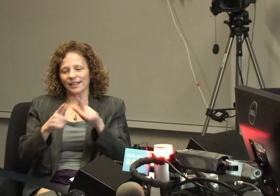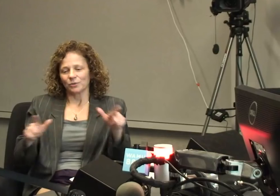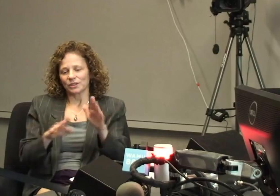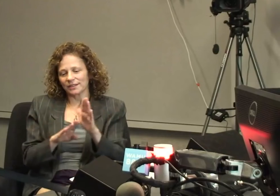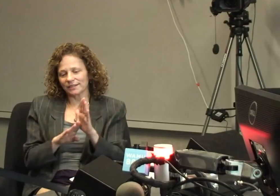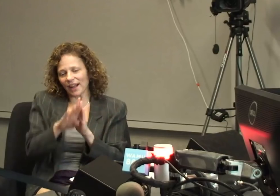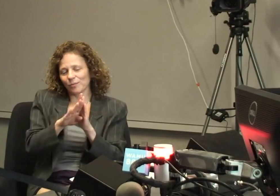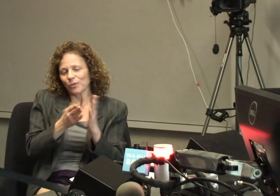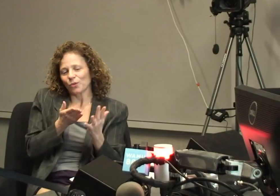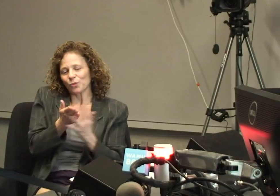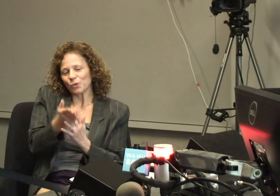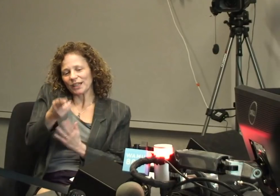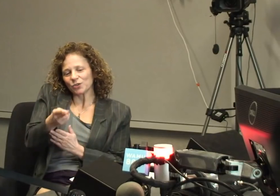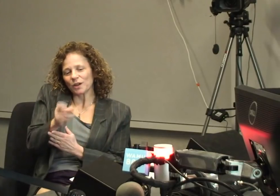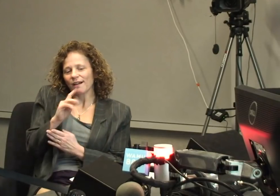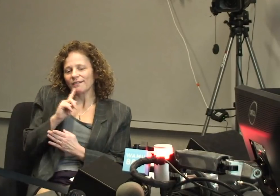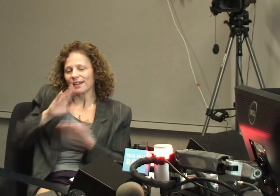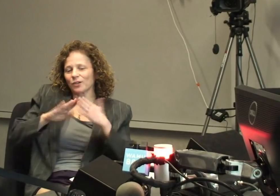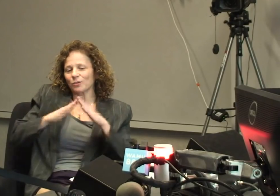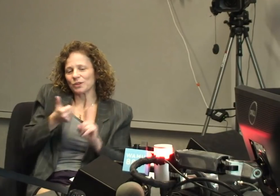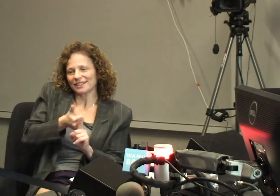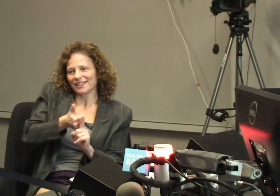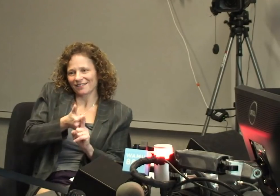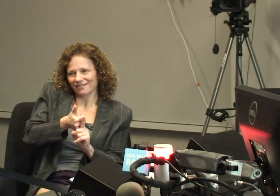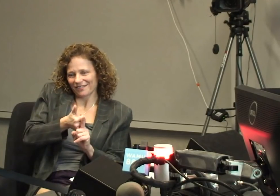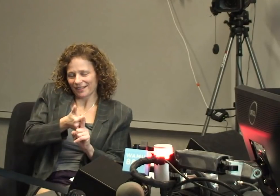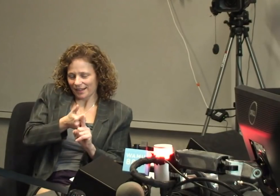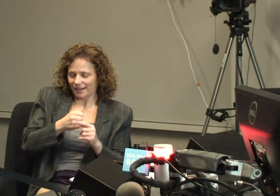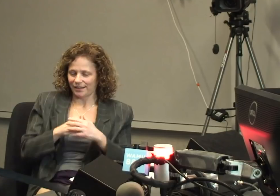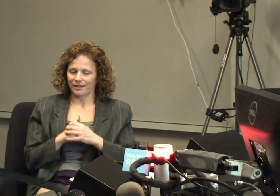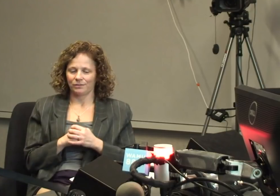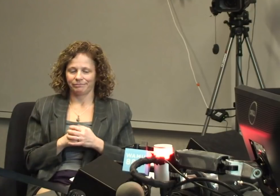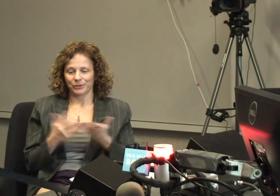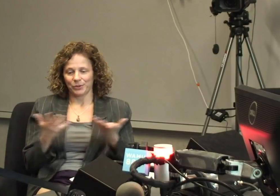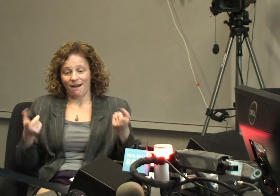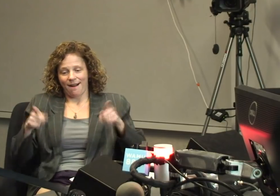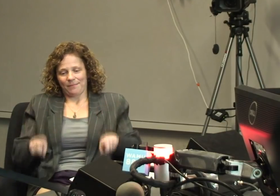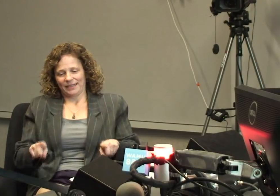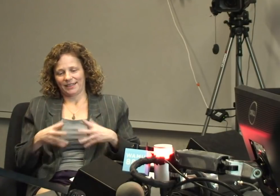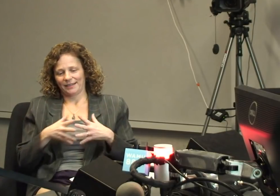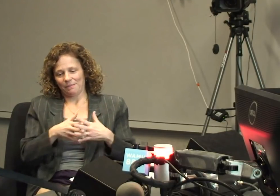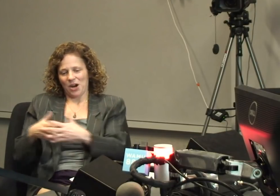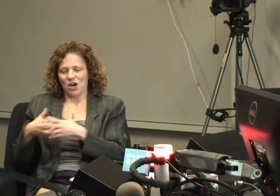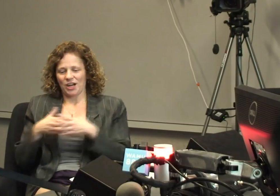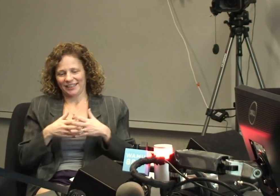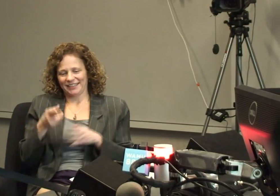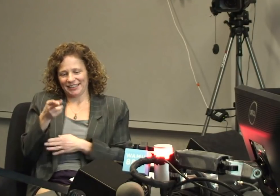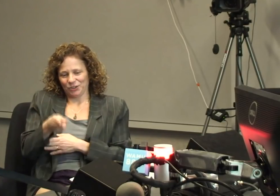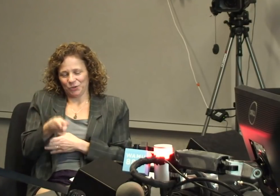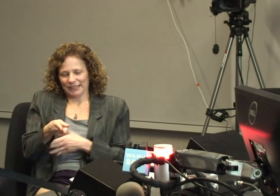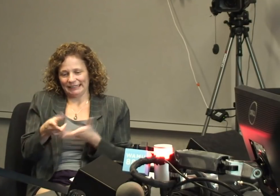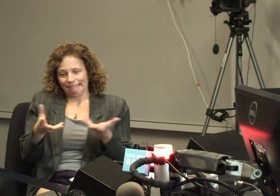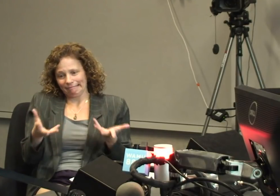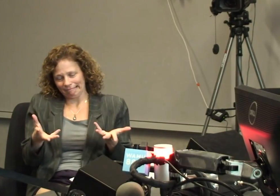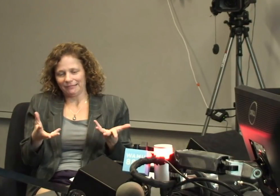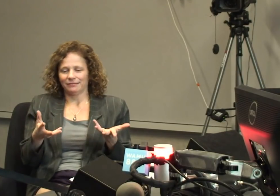Well, actually, sign language was developed through the history of the deaf community. And that being the case, it just so happened that in the